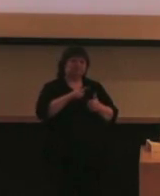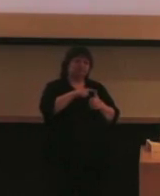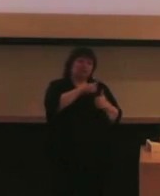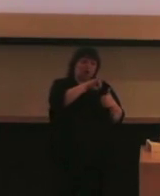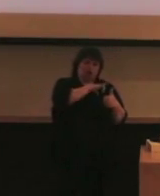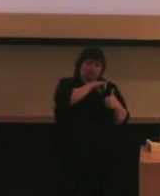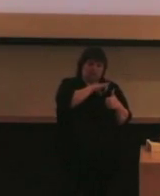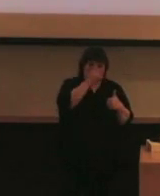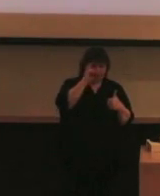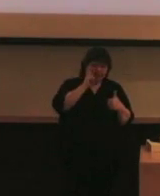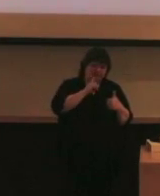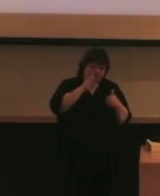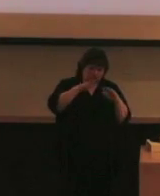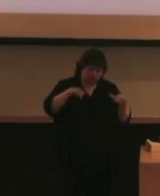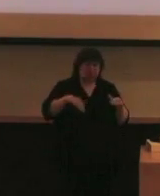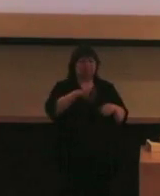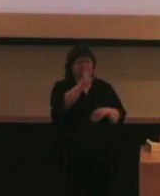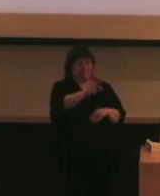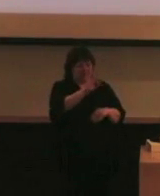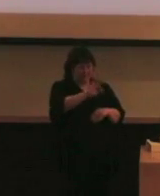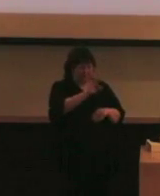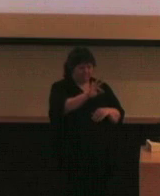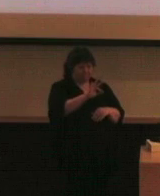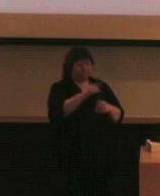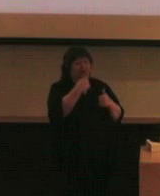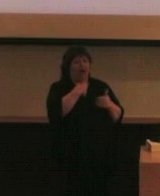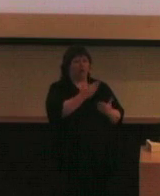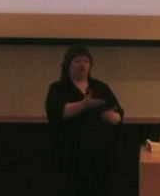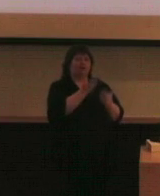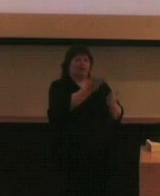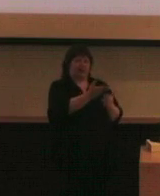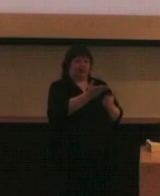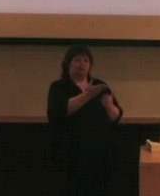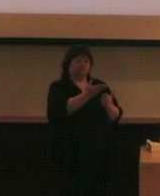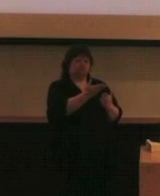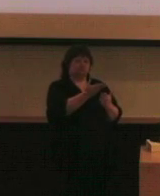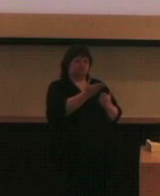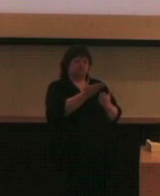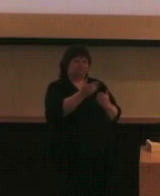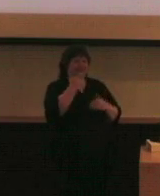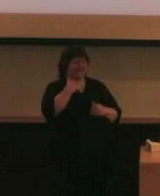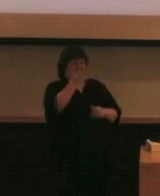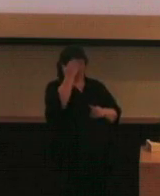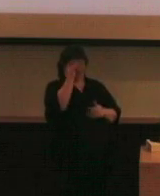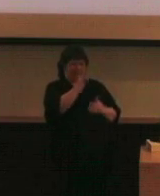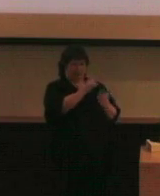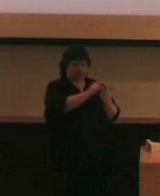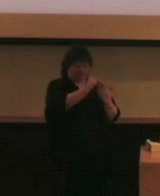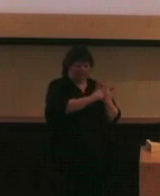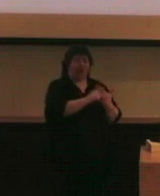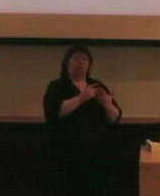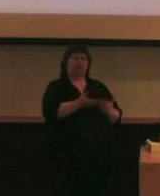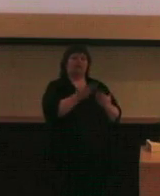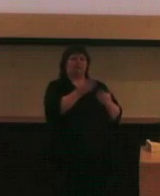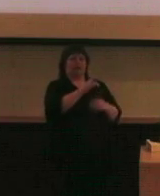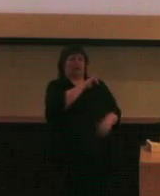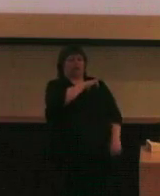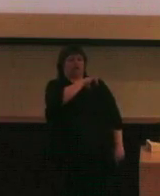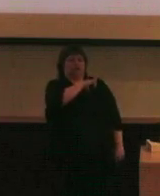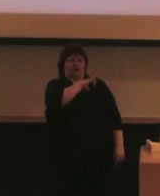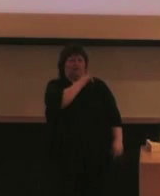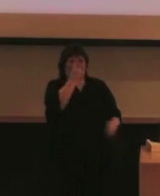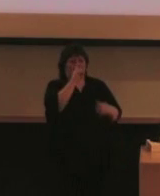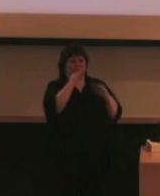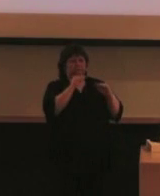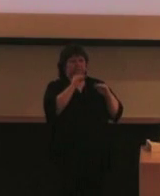center for deaf children out in Framingham. That would be the one that I would probably, because I know it, I would strongly recommend that one out